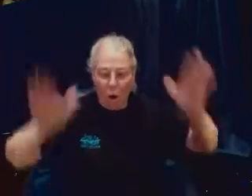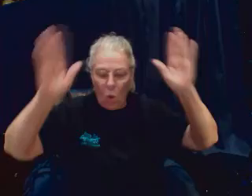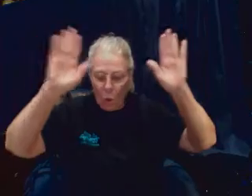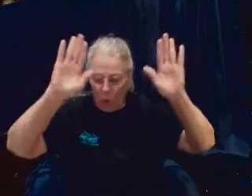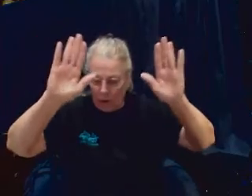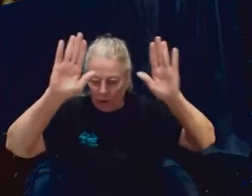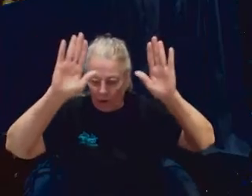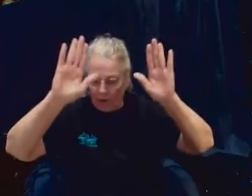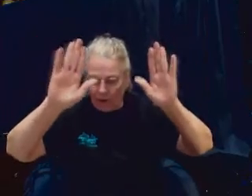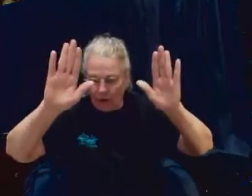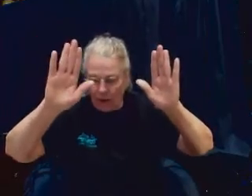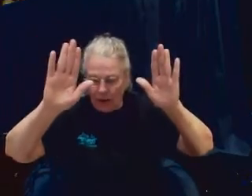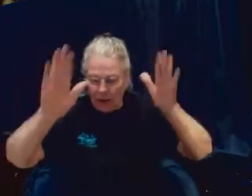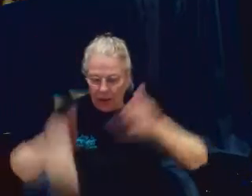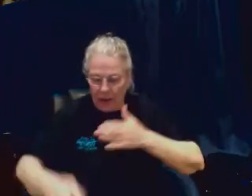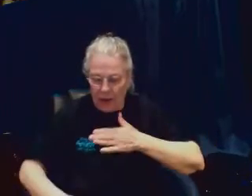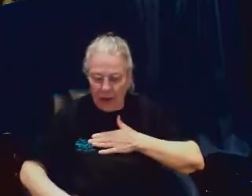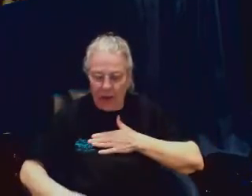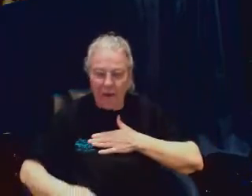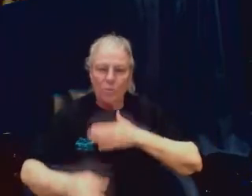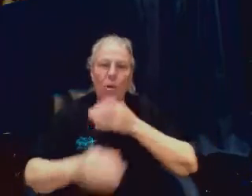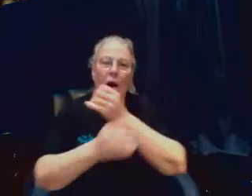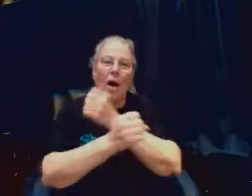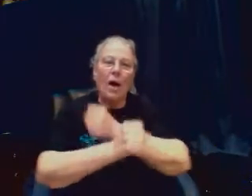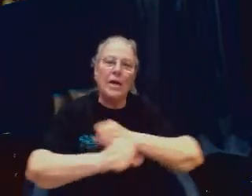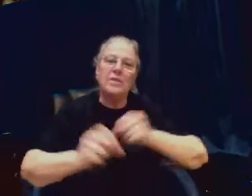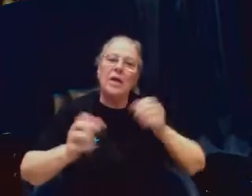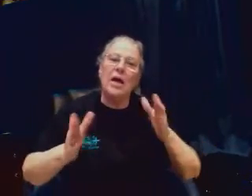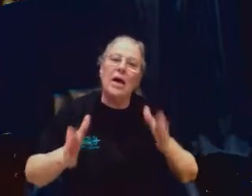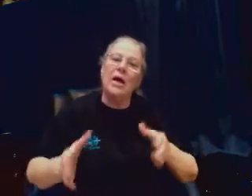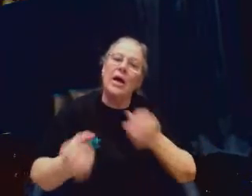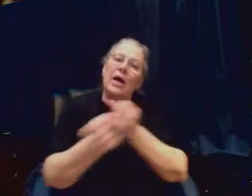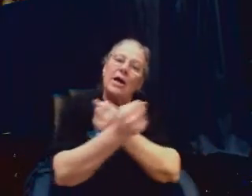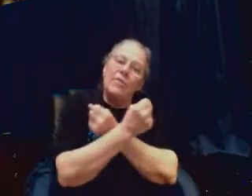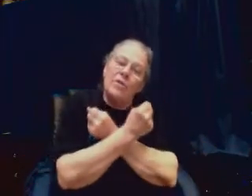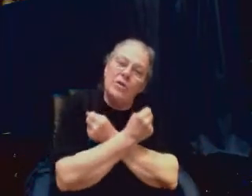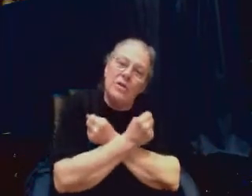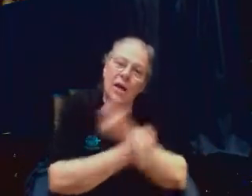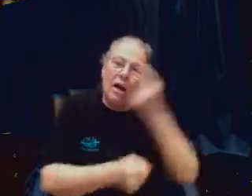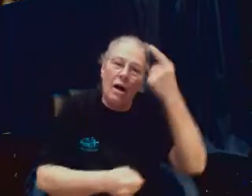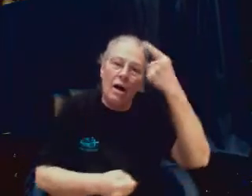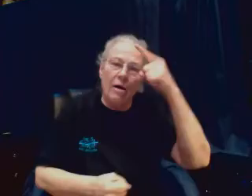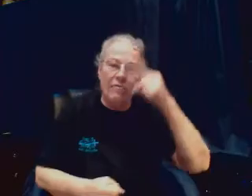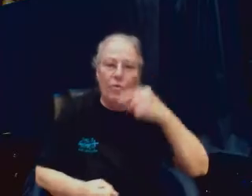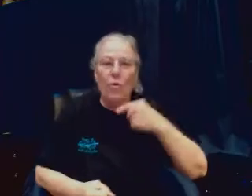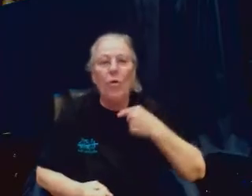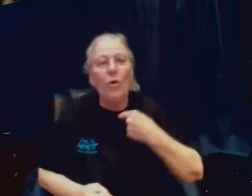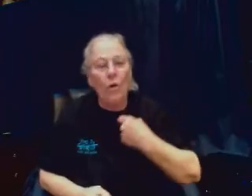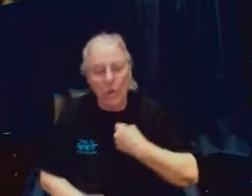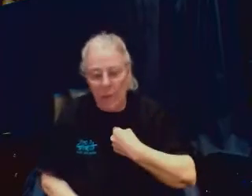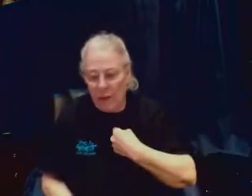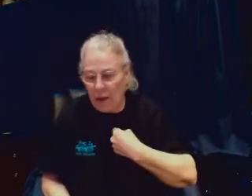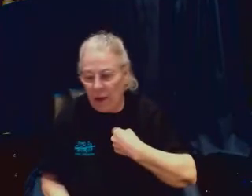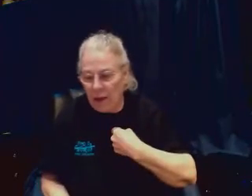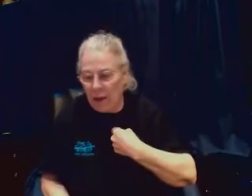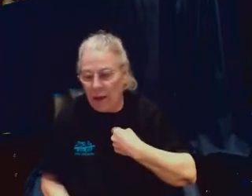how wonderful is my Savior's love for